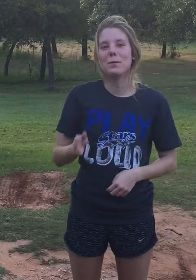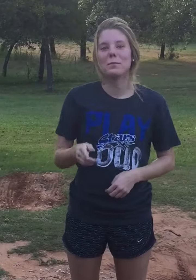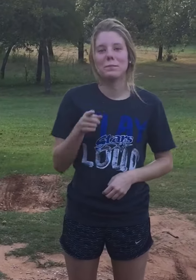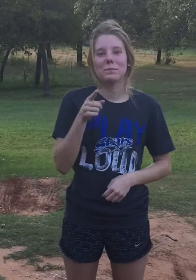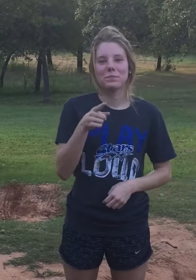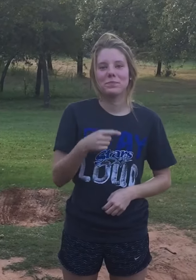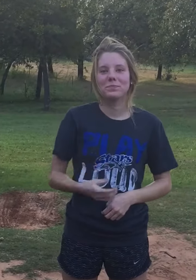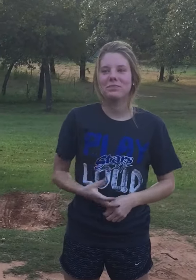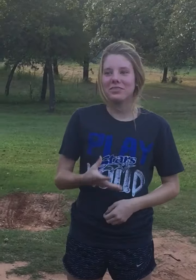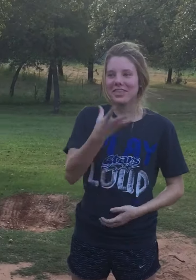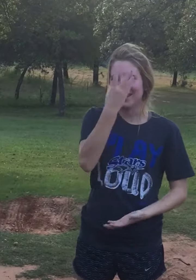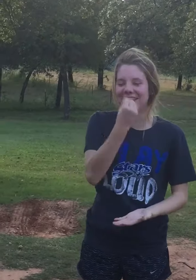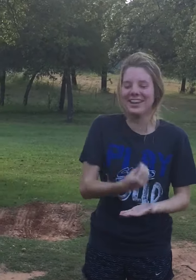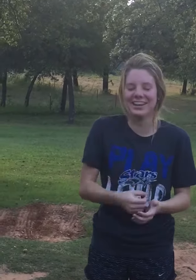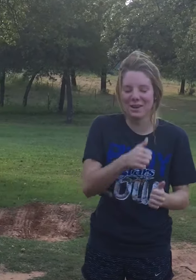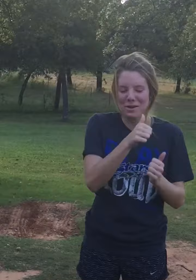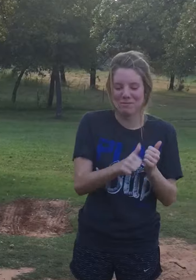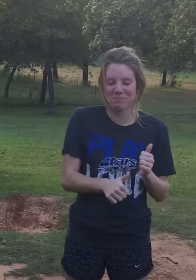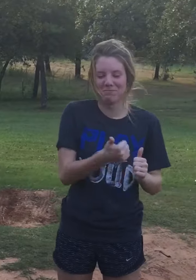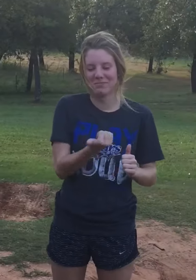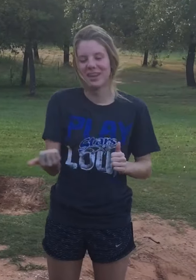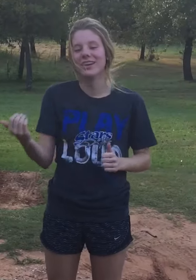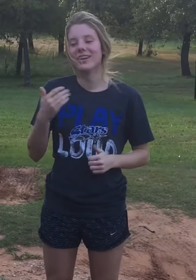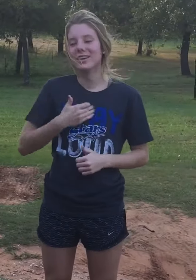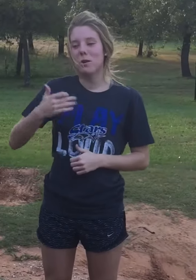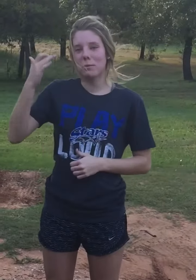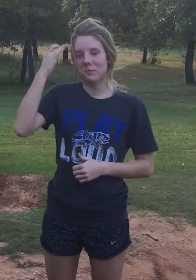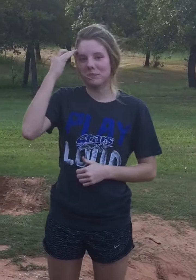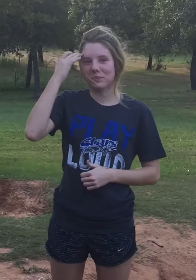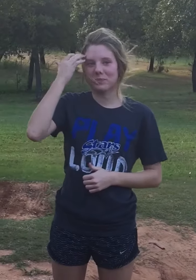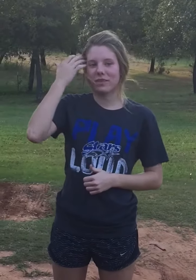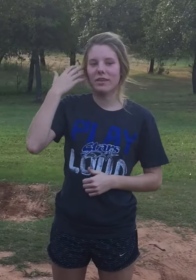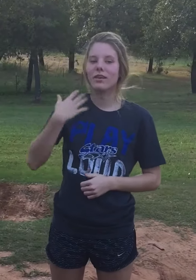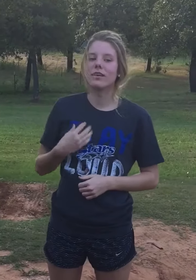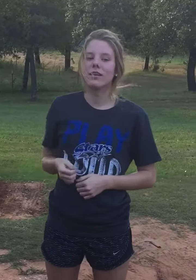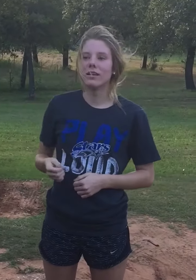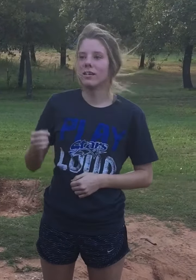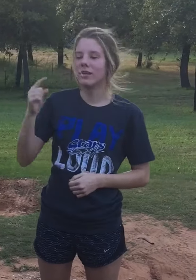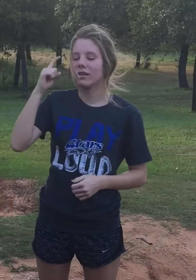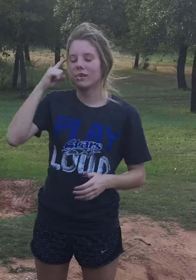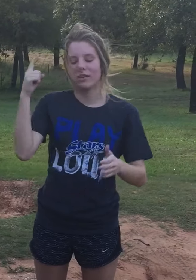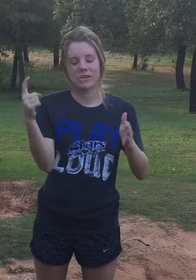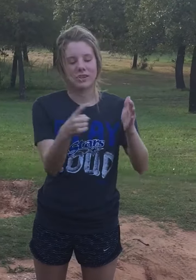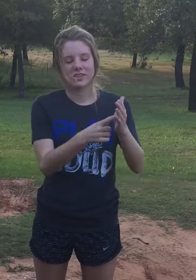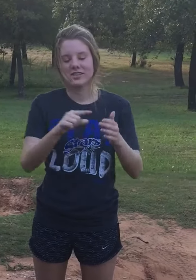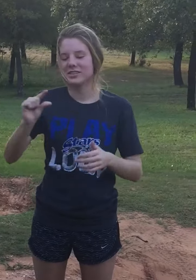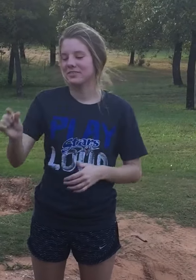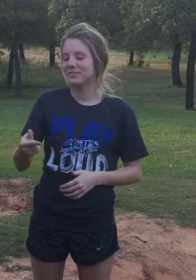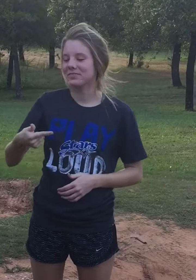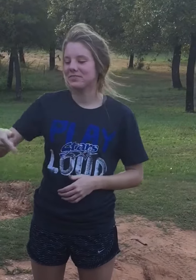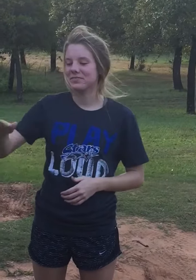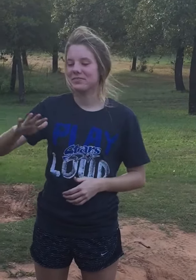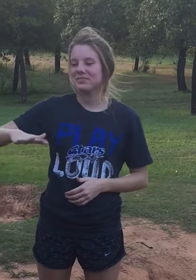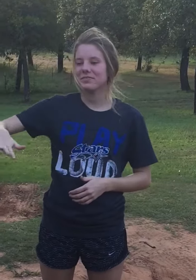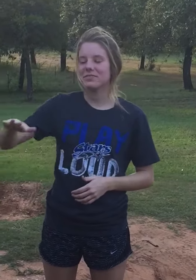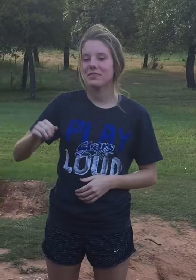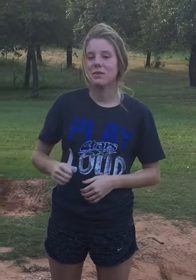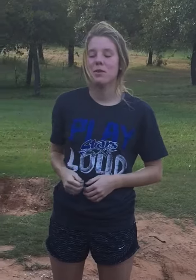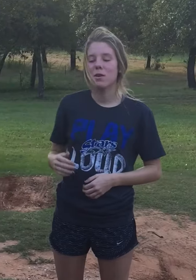next to you, learning everything I know. I noticed just how green things were